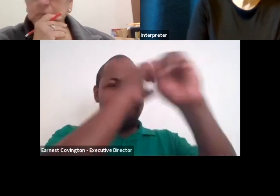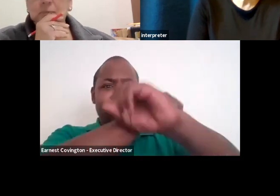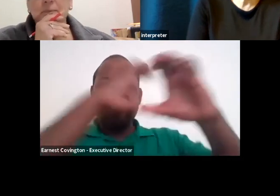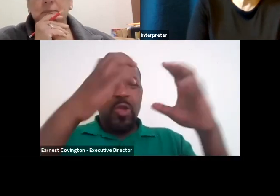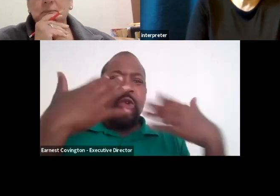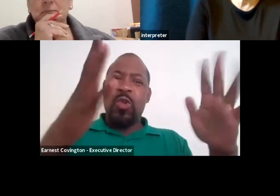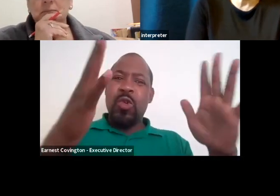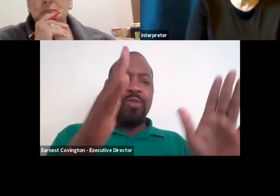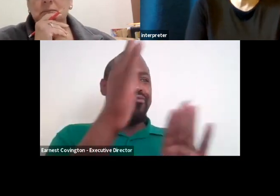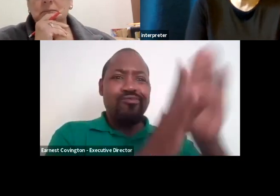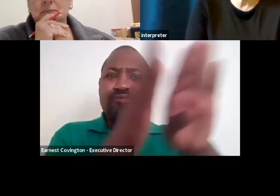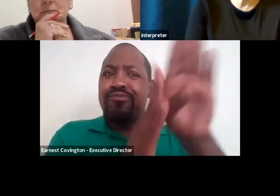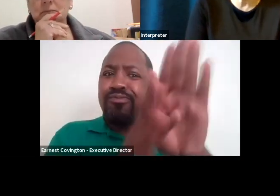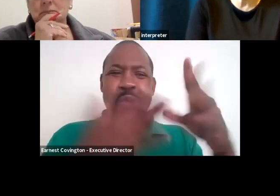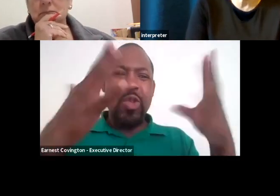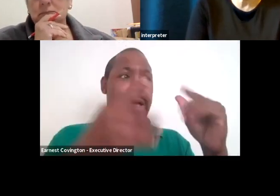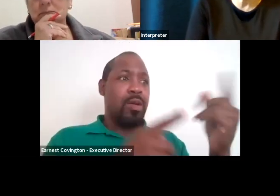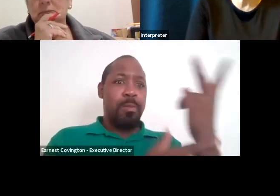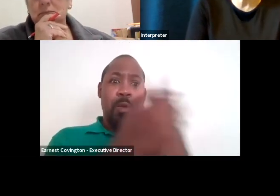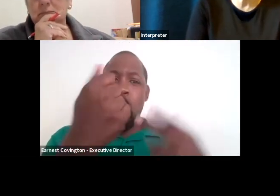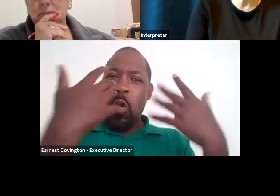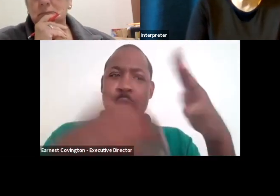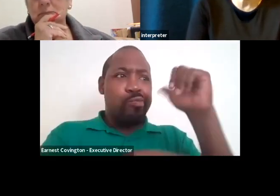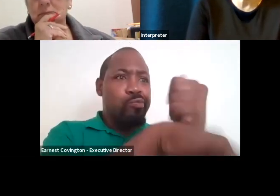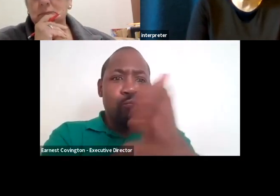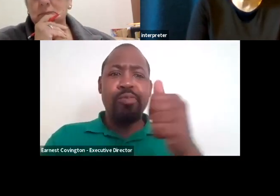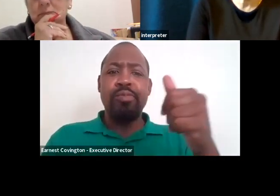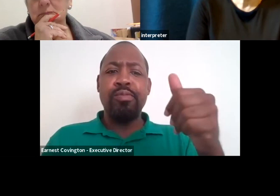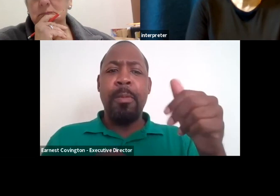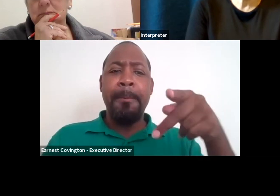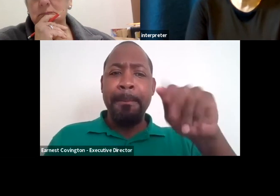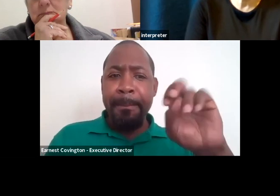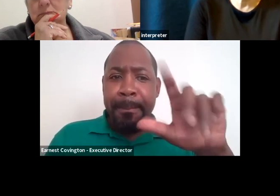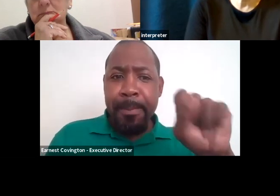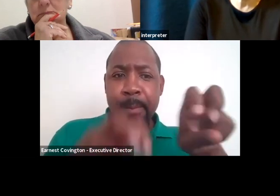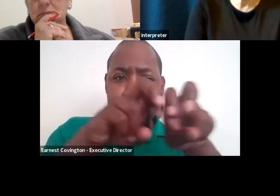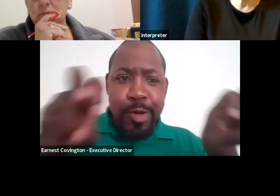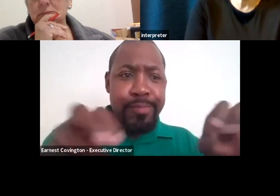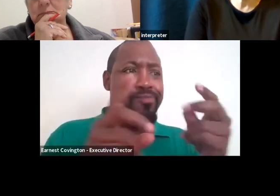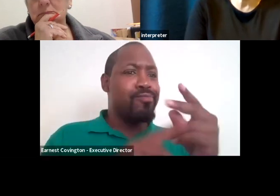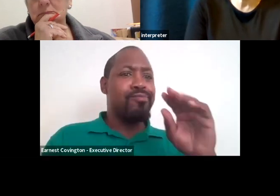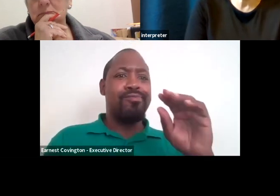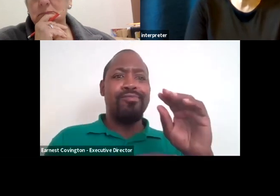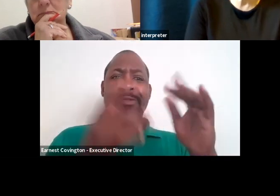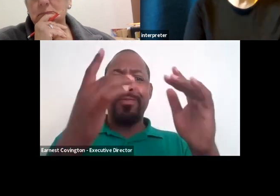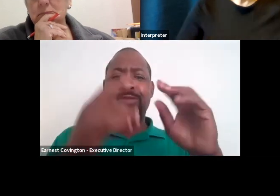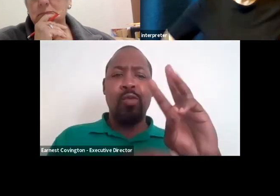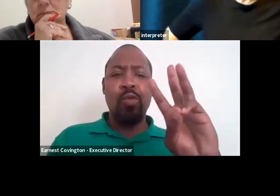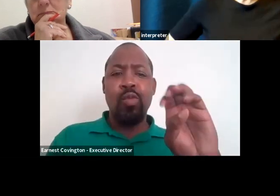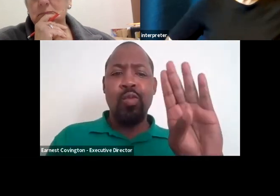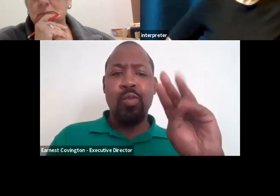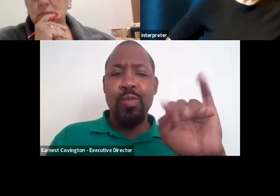I think we might have our own goals, our own visions to develop. So, other committees are already set